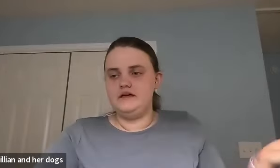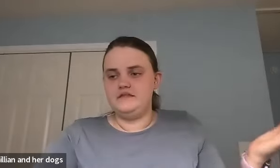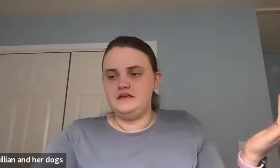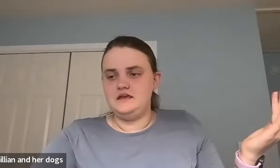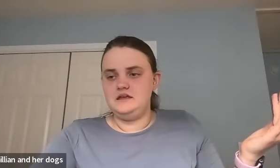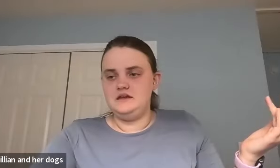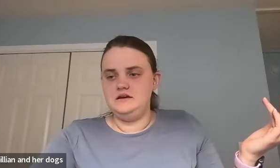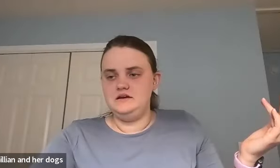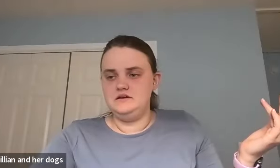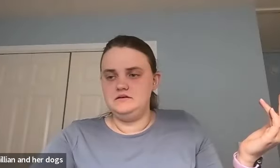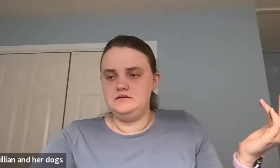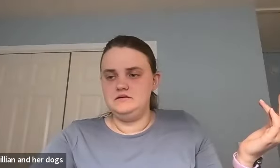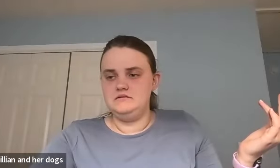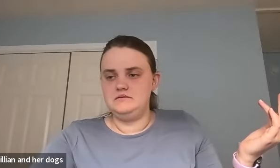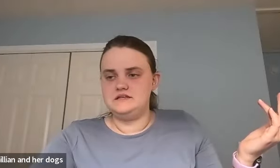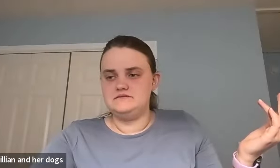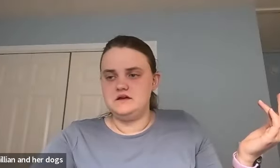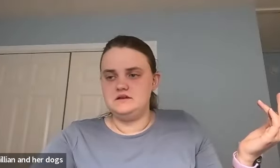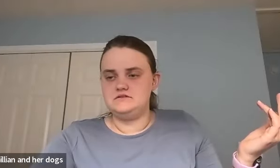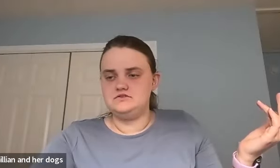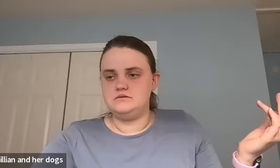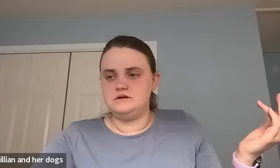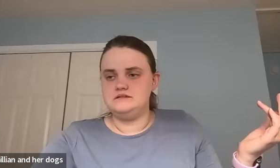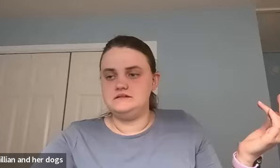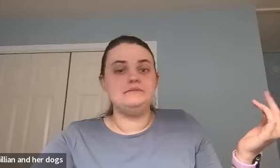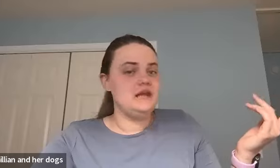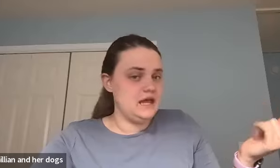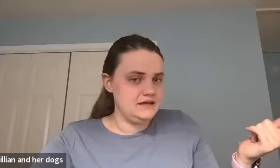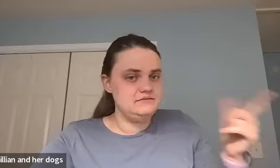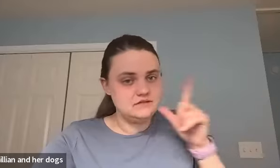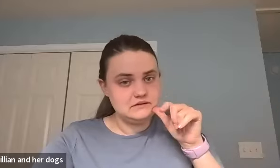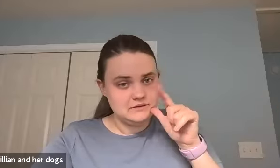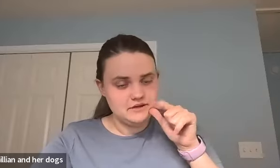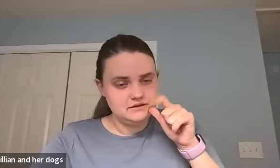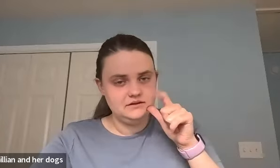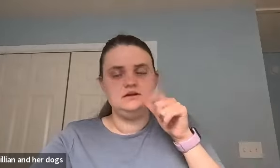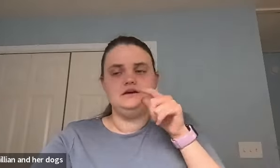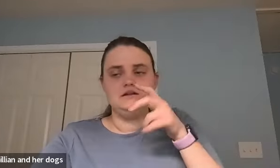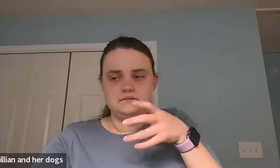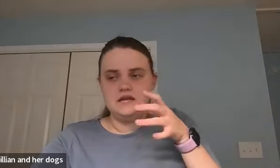And then what was after that? Drink was lemonade. So